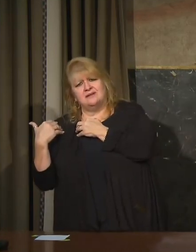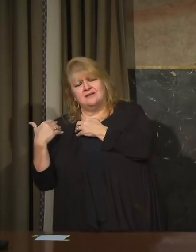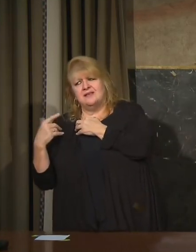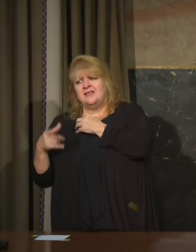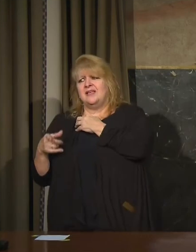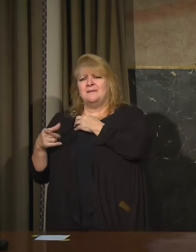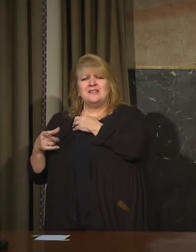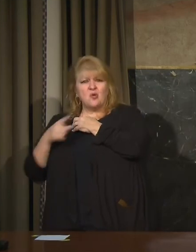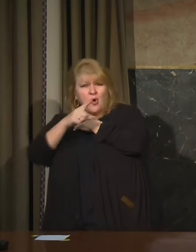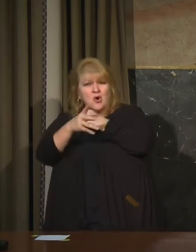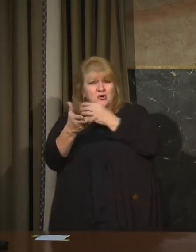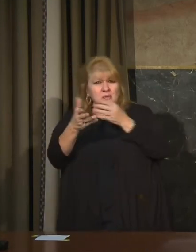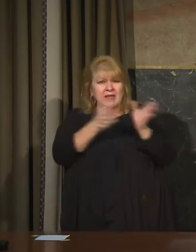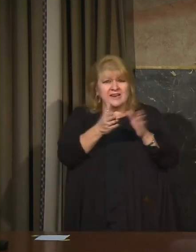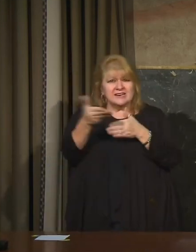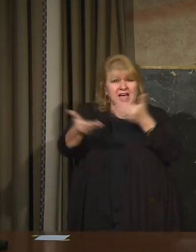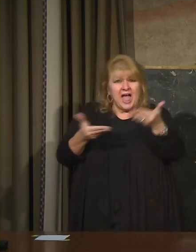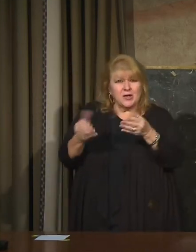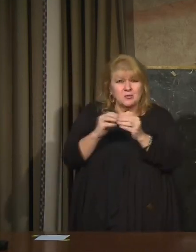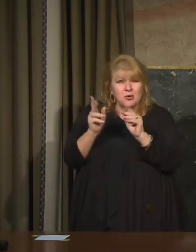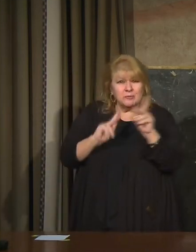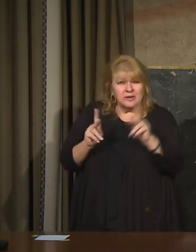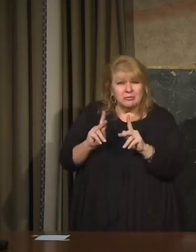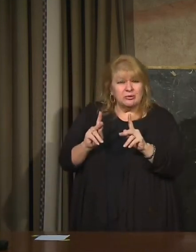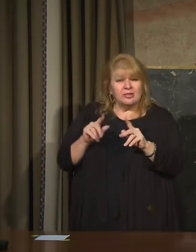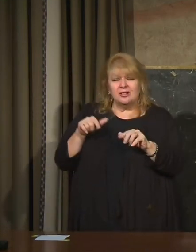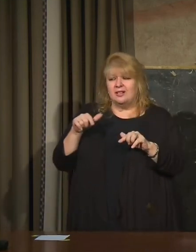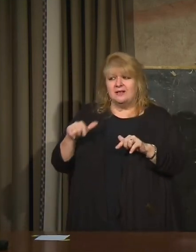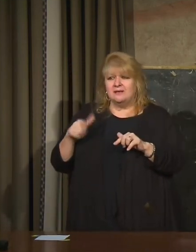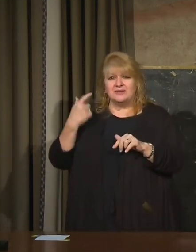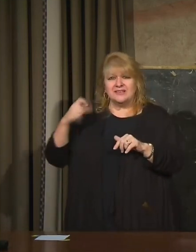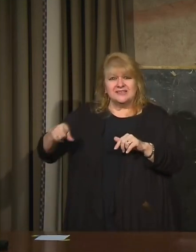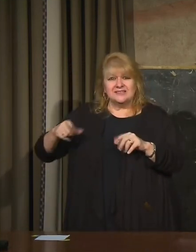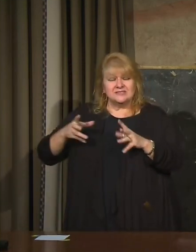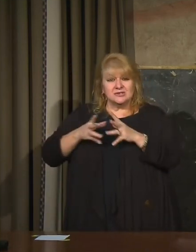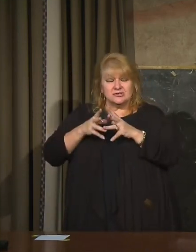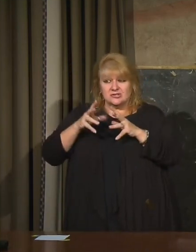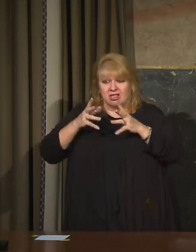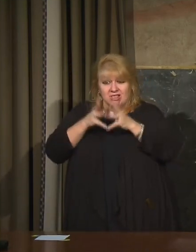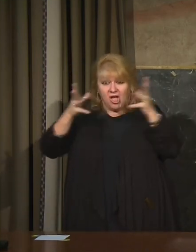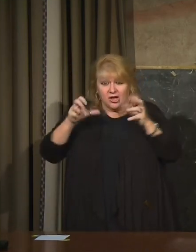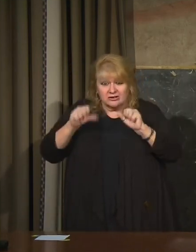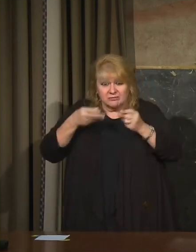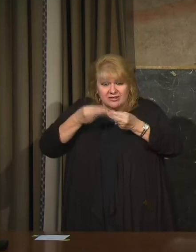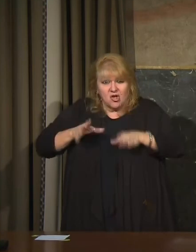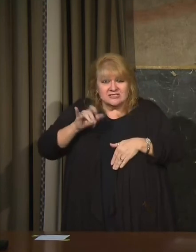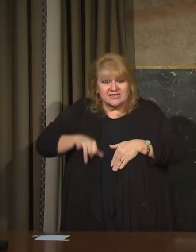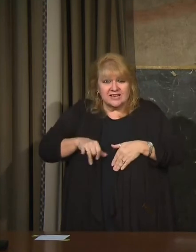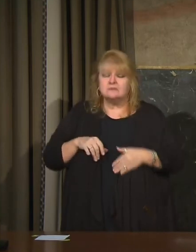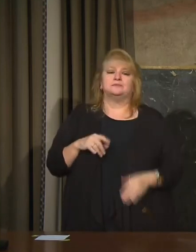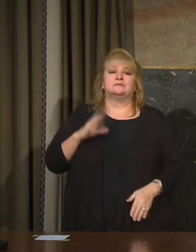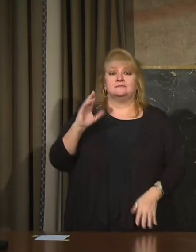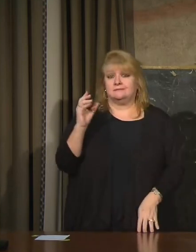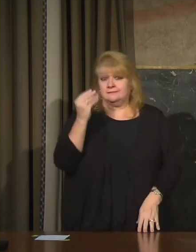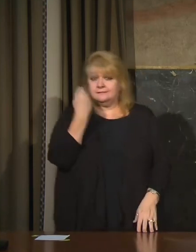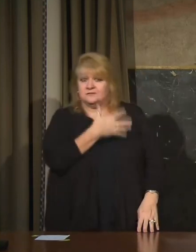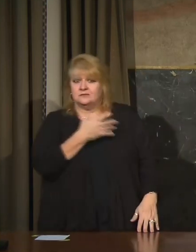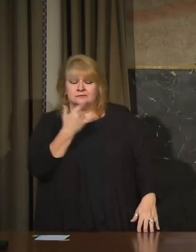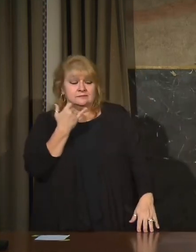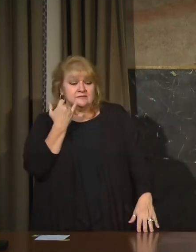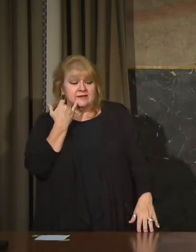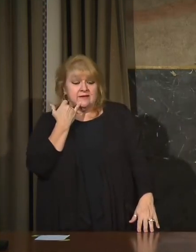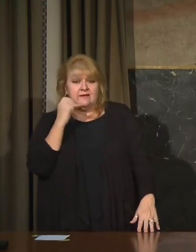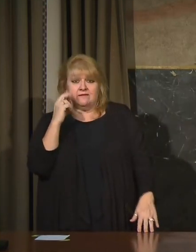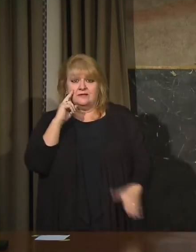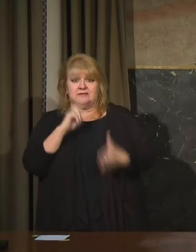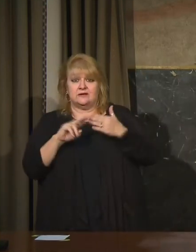to handle before something just gets lost in that shuffle? Well, certainly if Secretary Phillips tells me that we